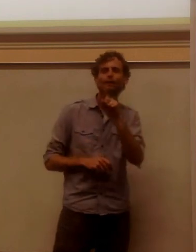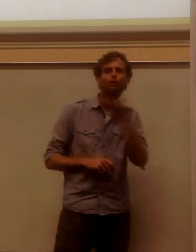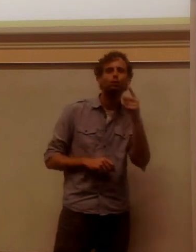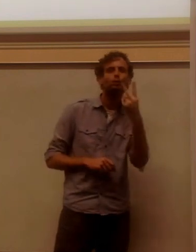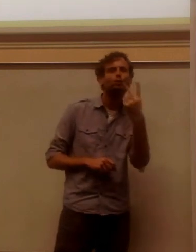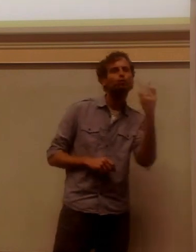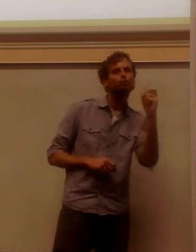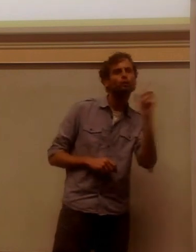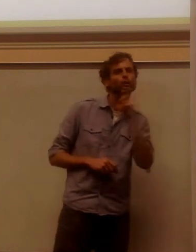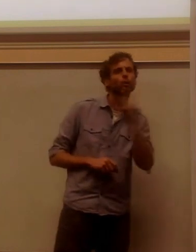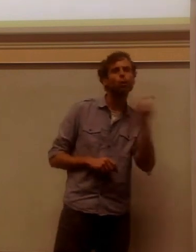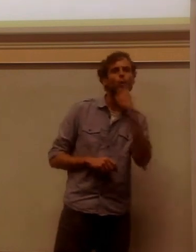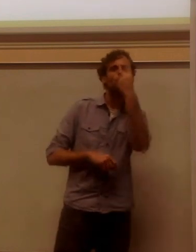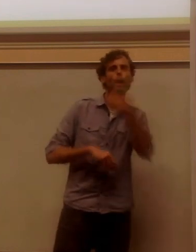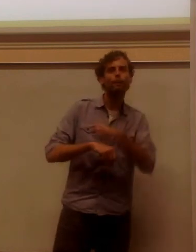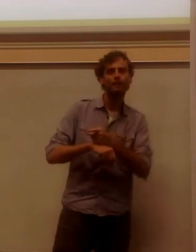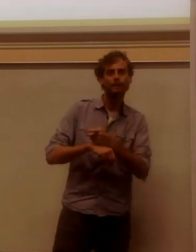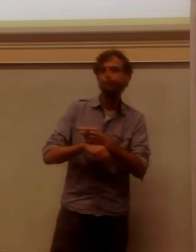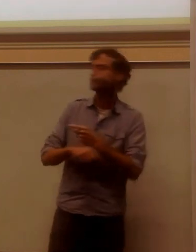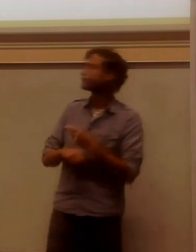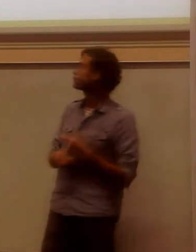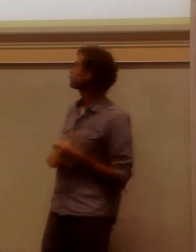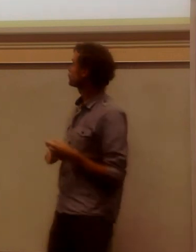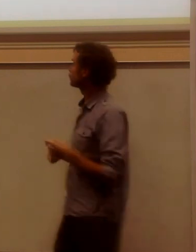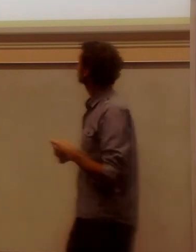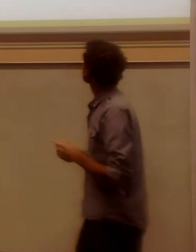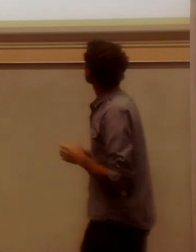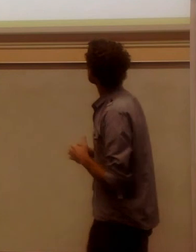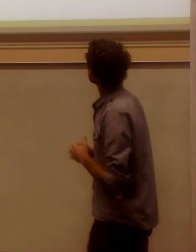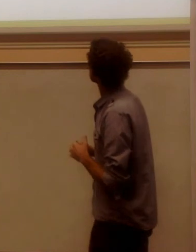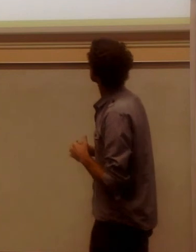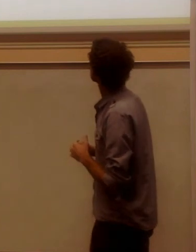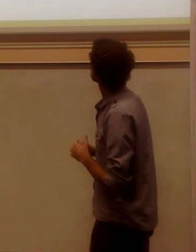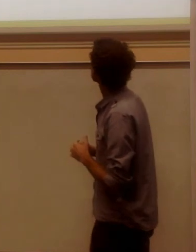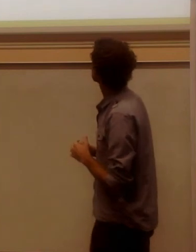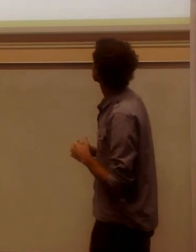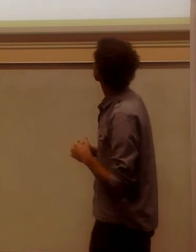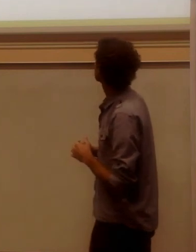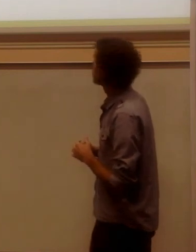And a re-speaker can actually produce approximately 100 to 120 words per minute.